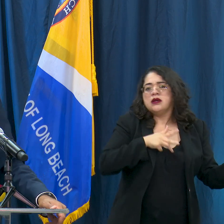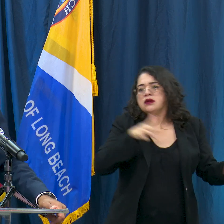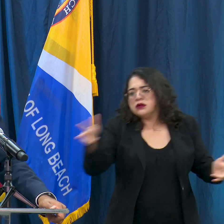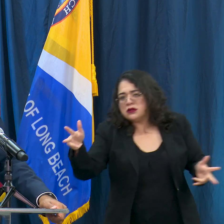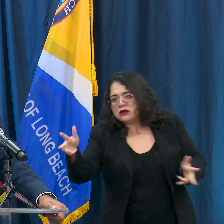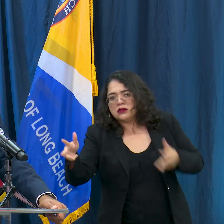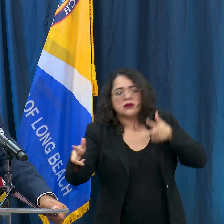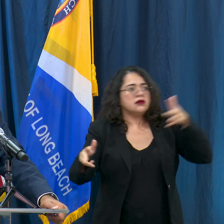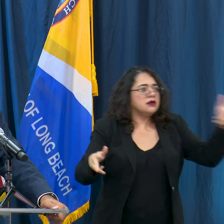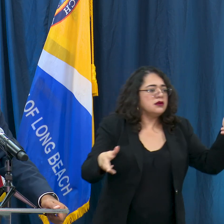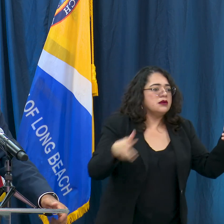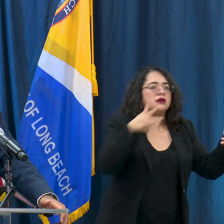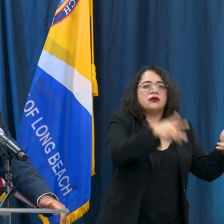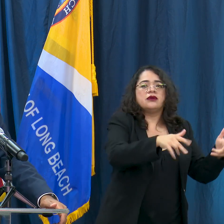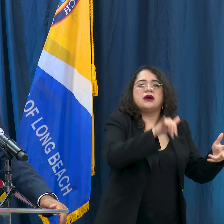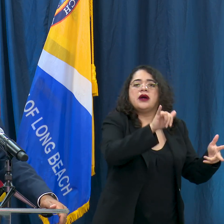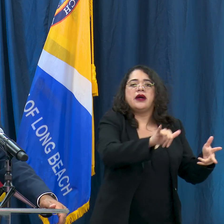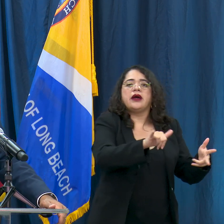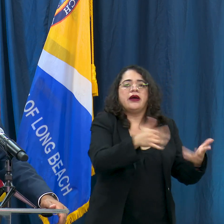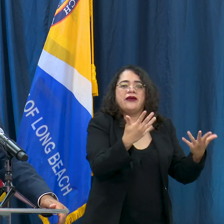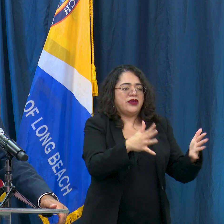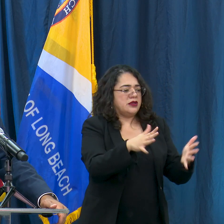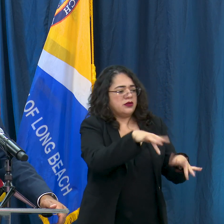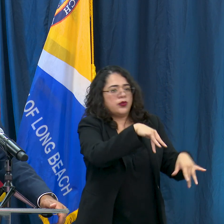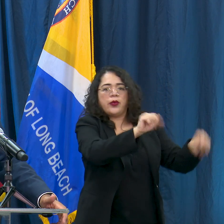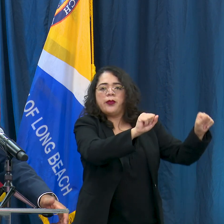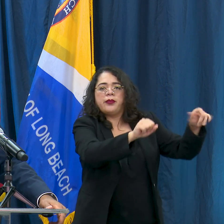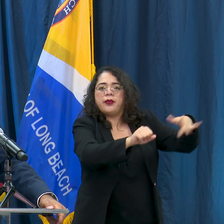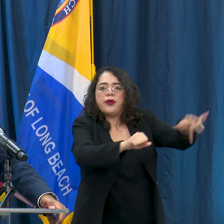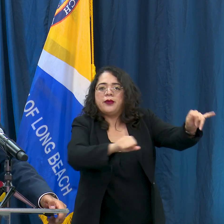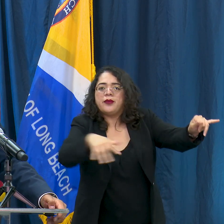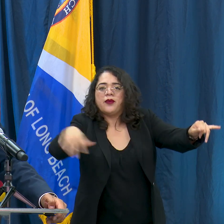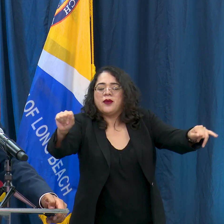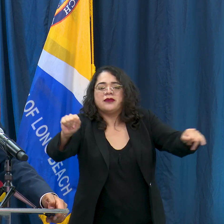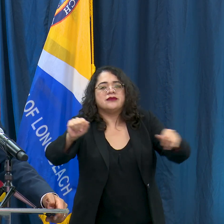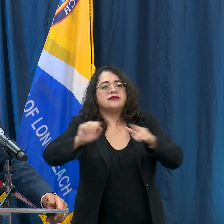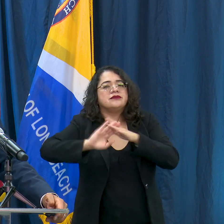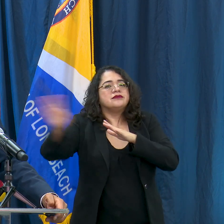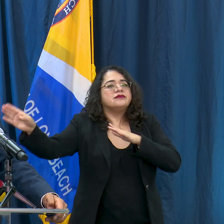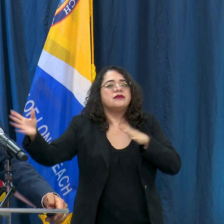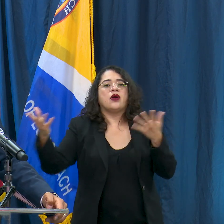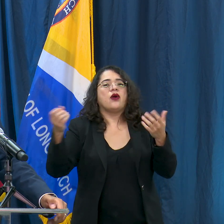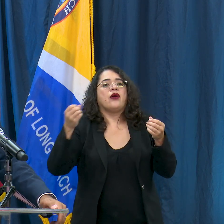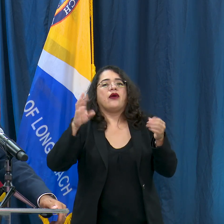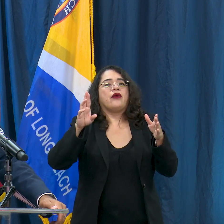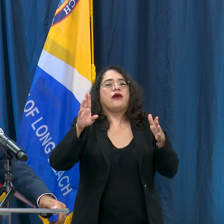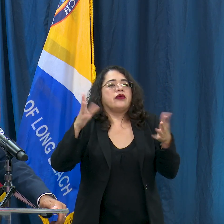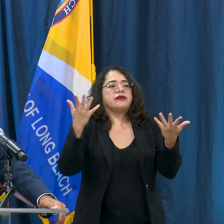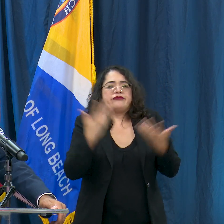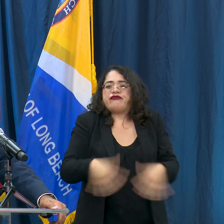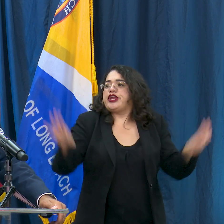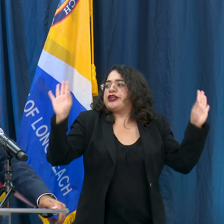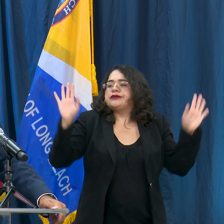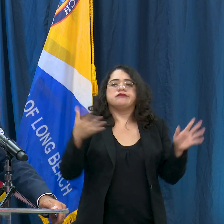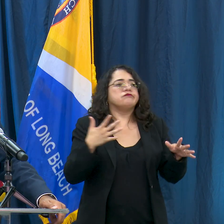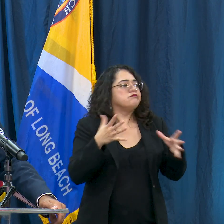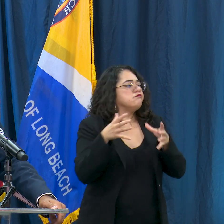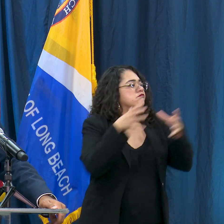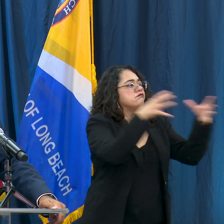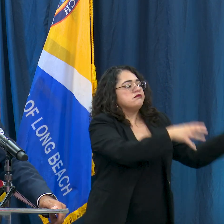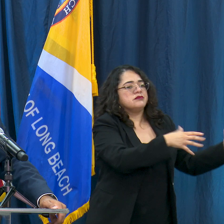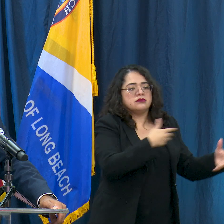hard to catch folks doing fireworks as they happen. But they, of course, we are able